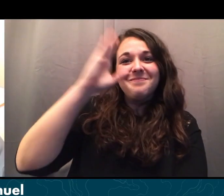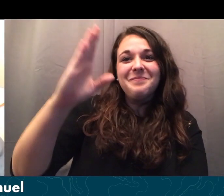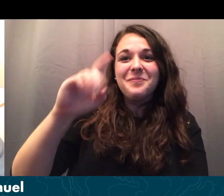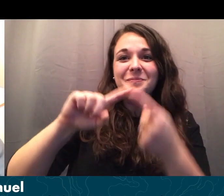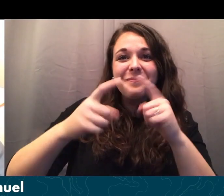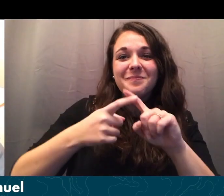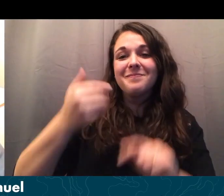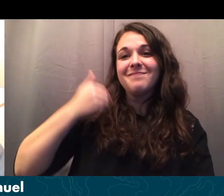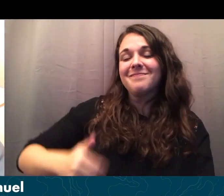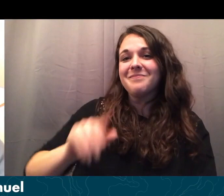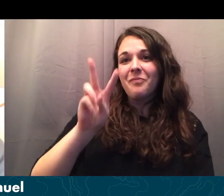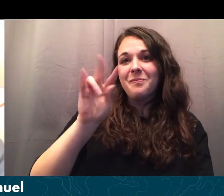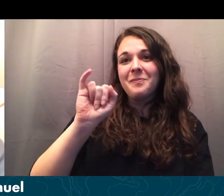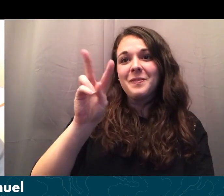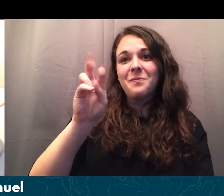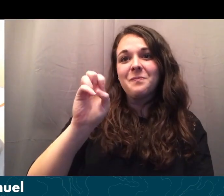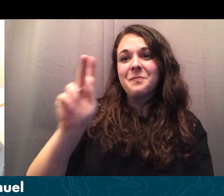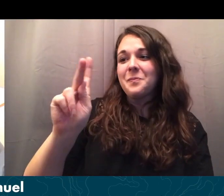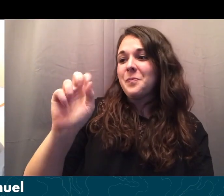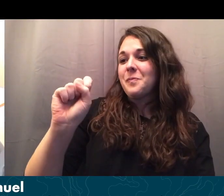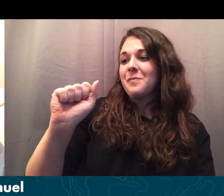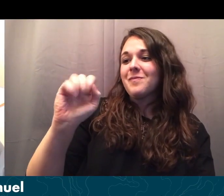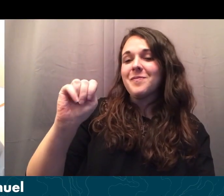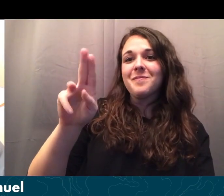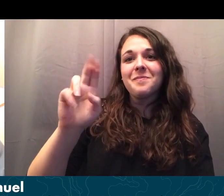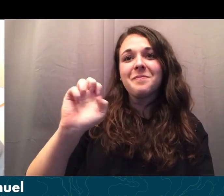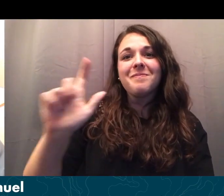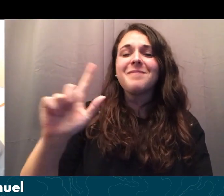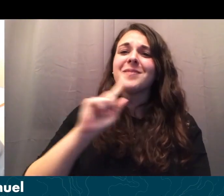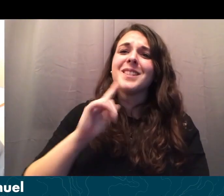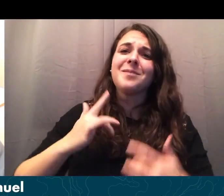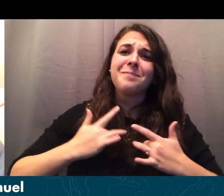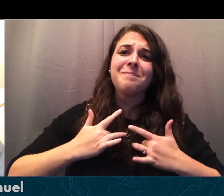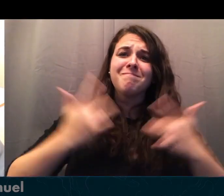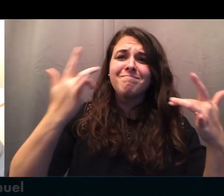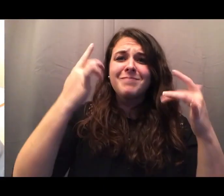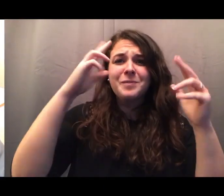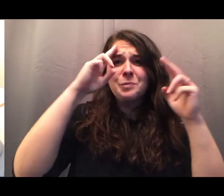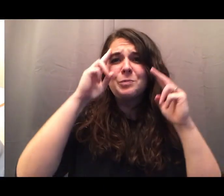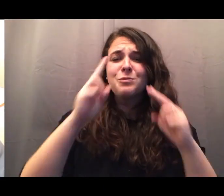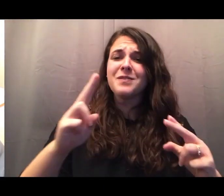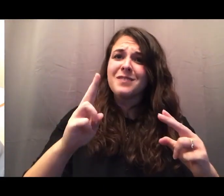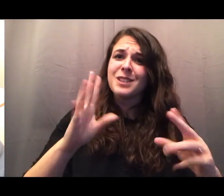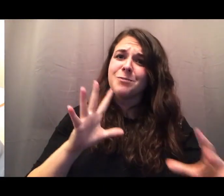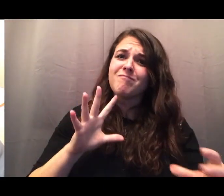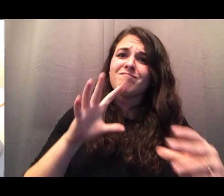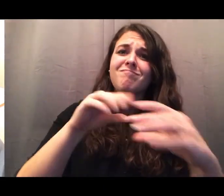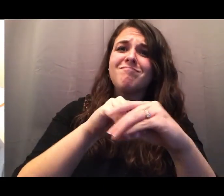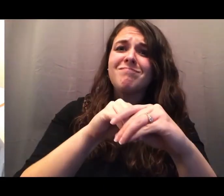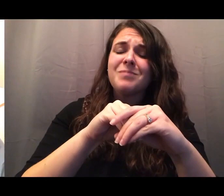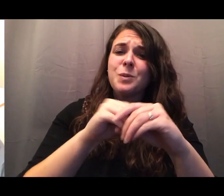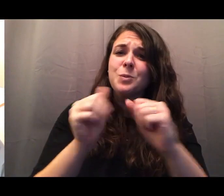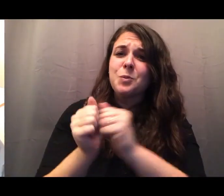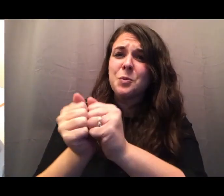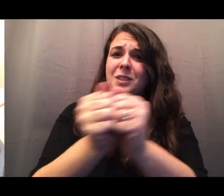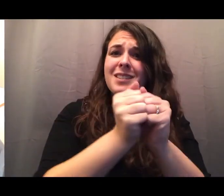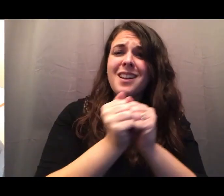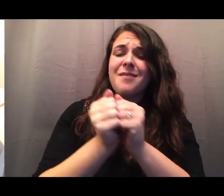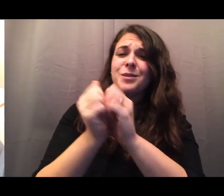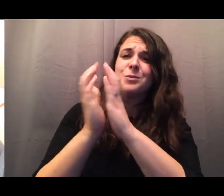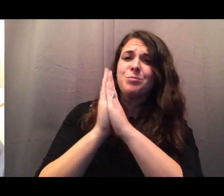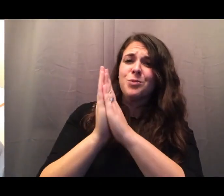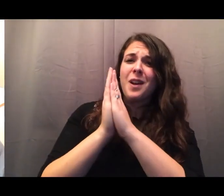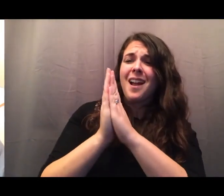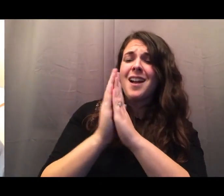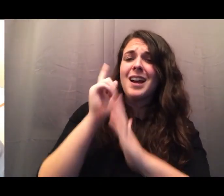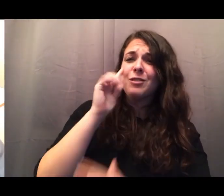Hello, friends. My name is Vivek Samuel, and it is a great joy and a privilege for me to join with you to pray for